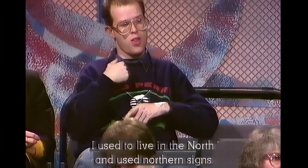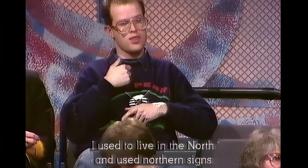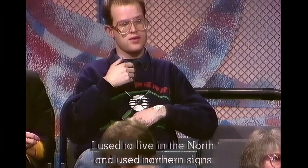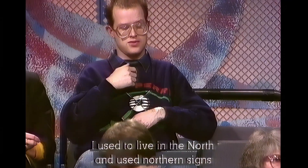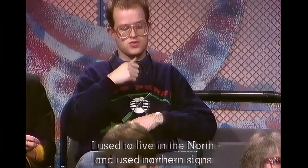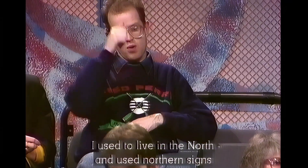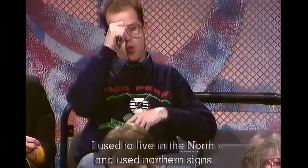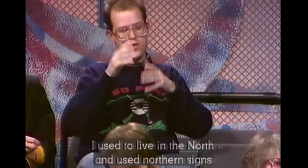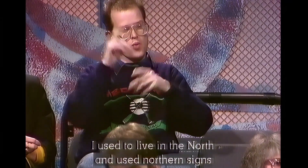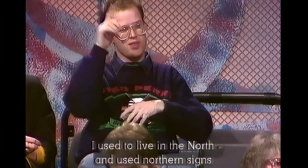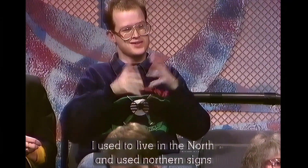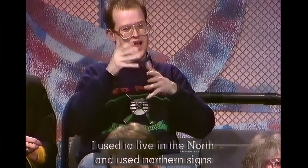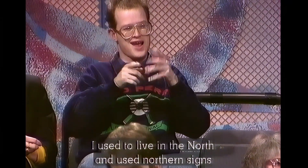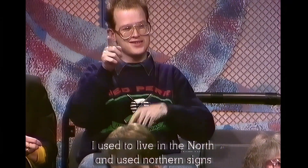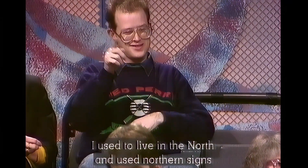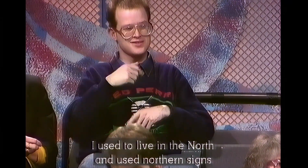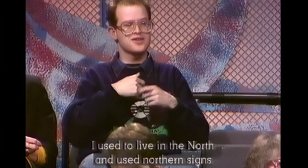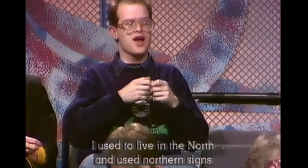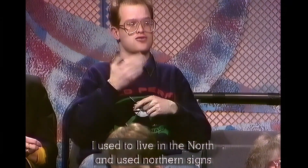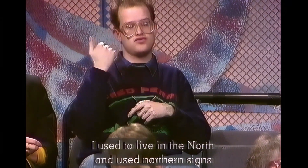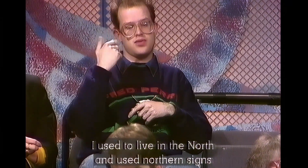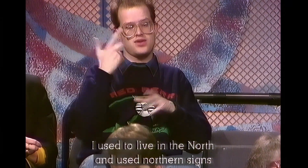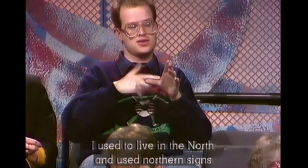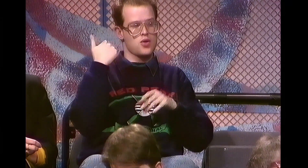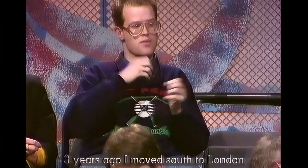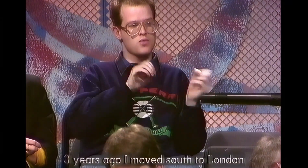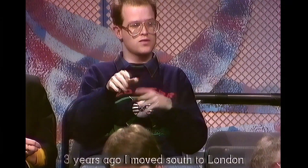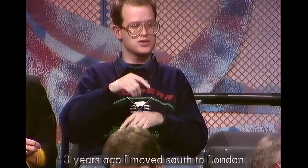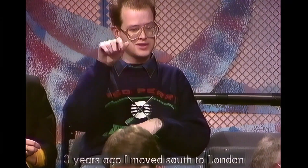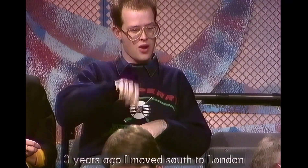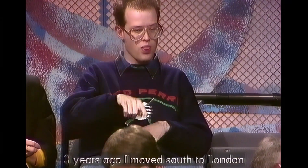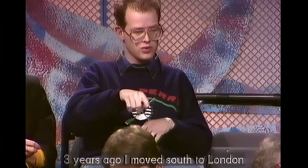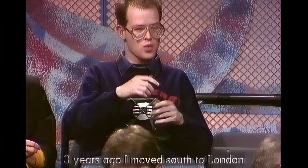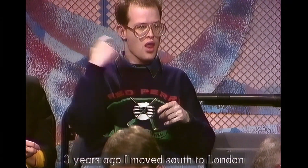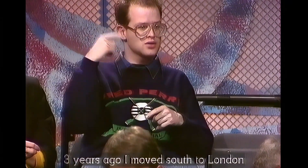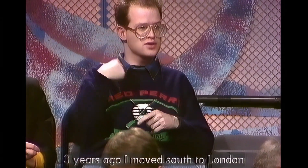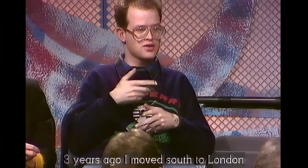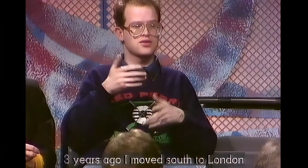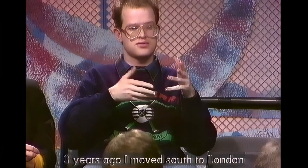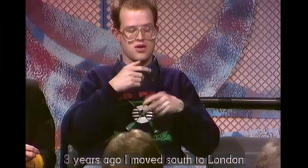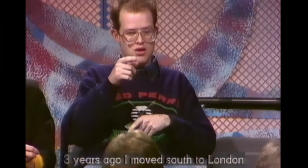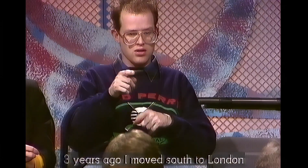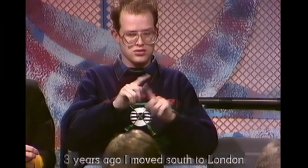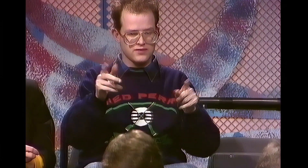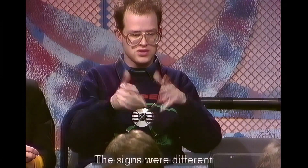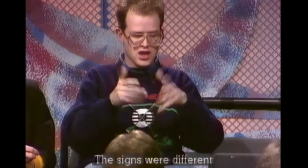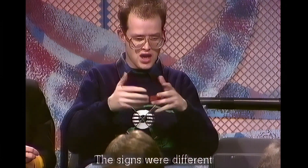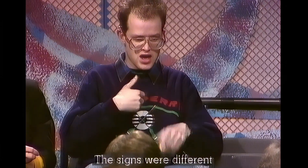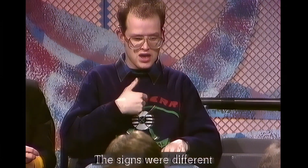I used to live in the north and use northern signs. 3 years ago I moved down south to London. The signs there were